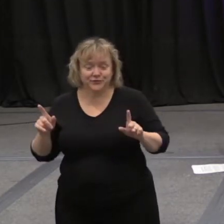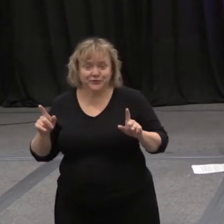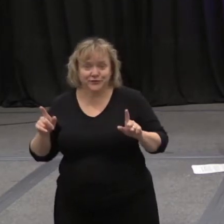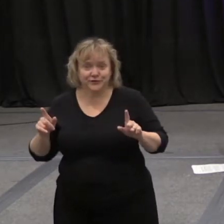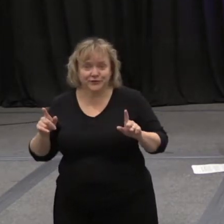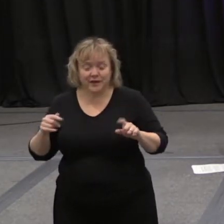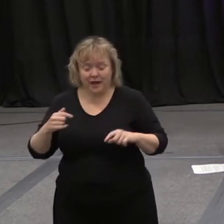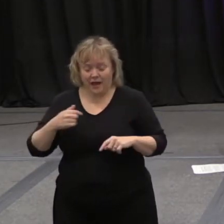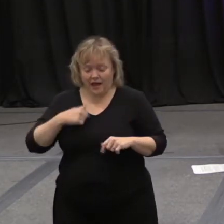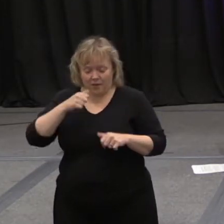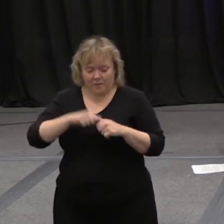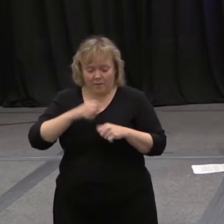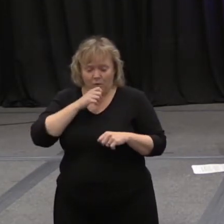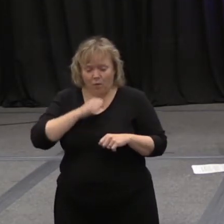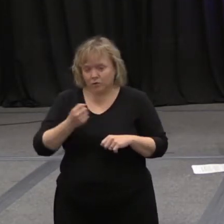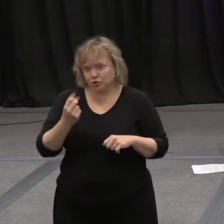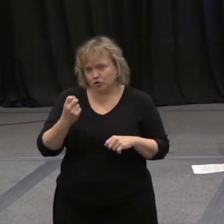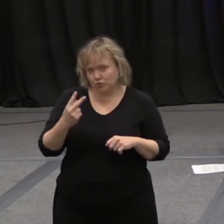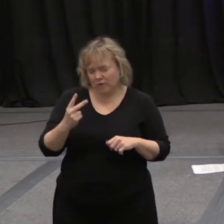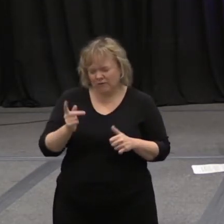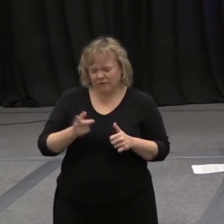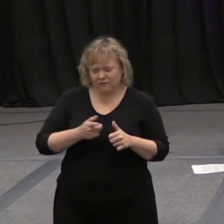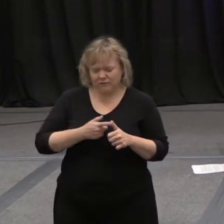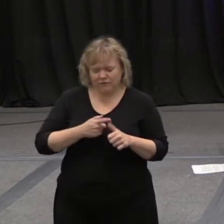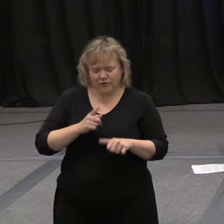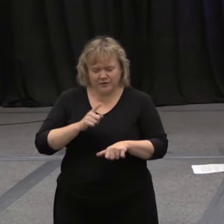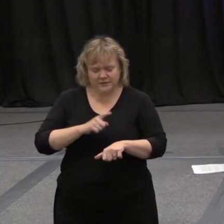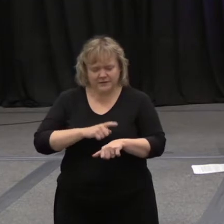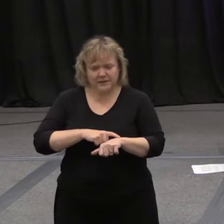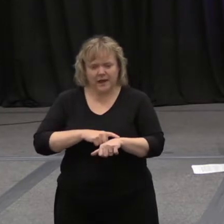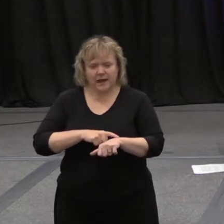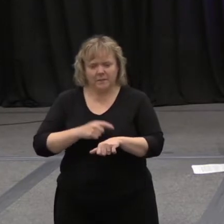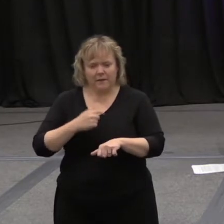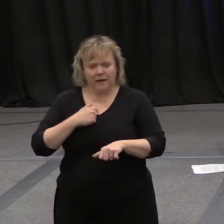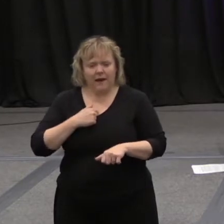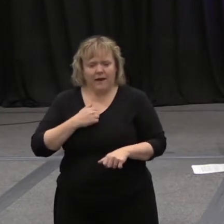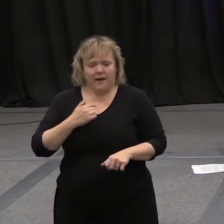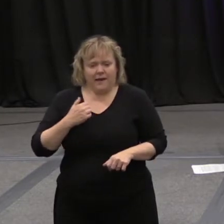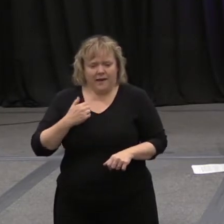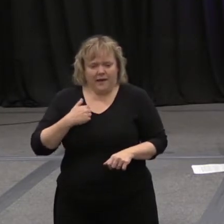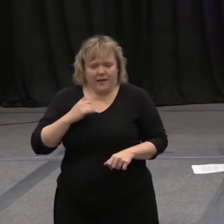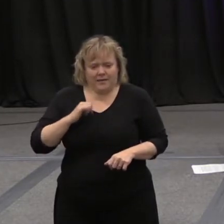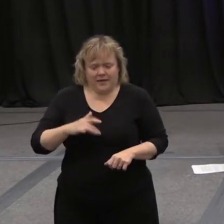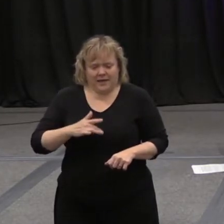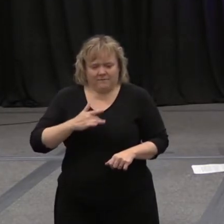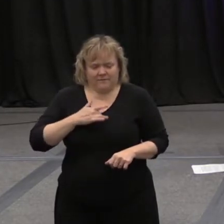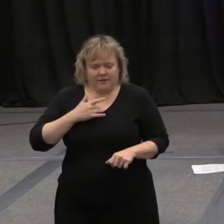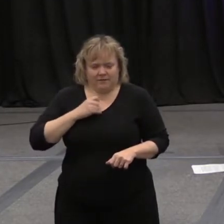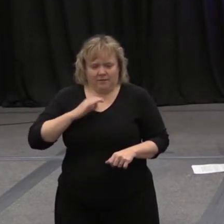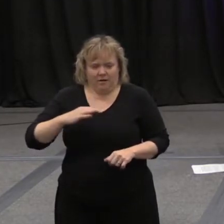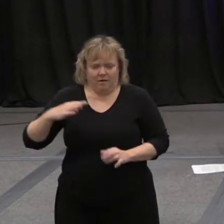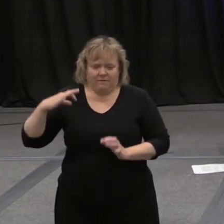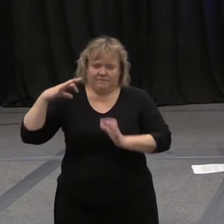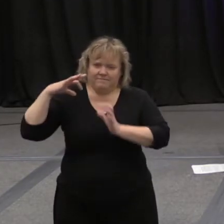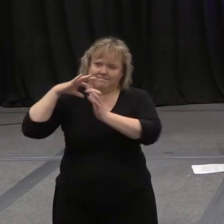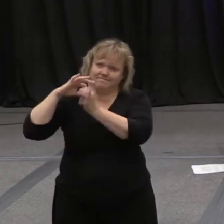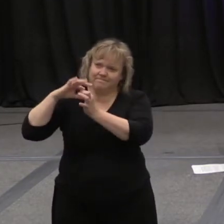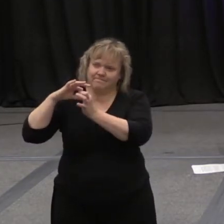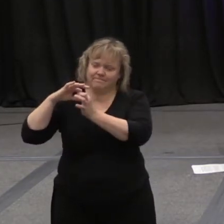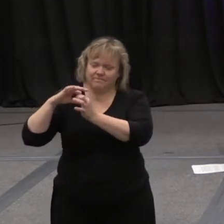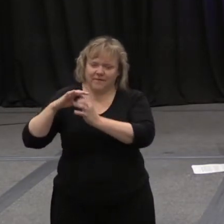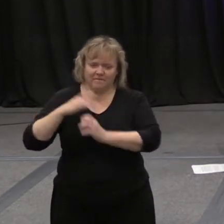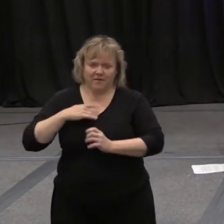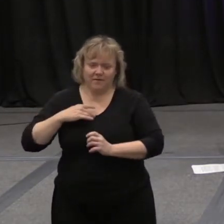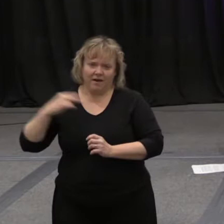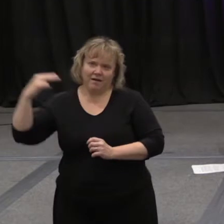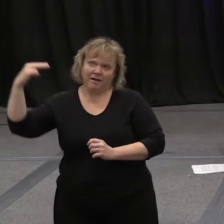I was 12 when I first had the first time I experienced compassion and someone looking at me like, how are you doing?